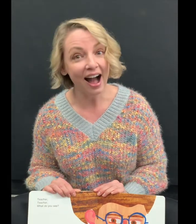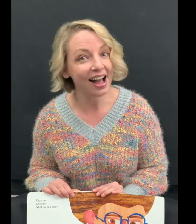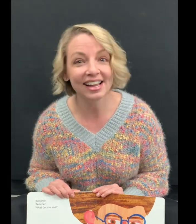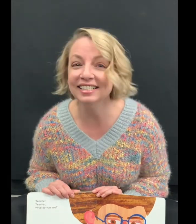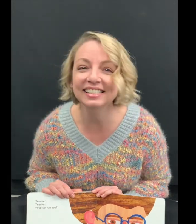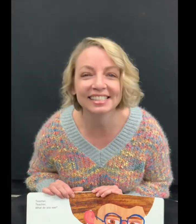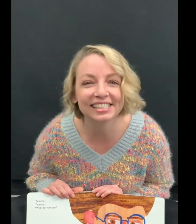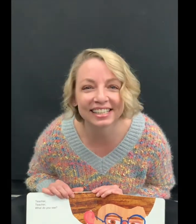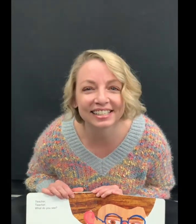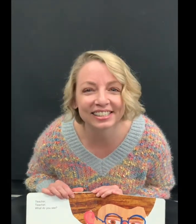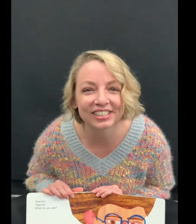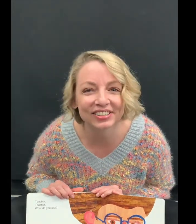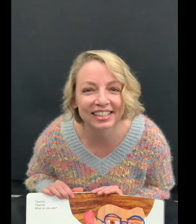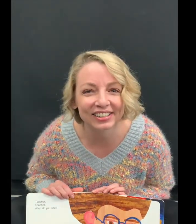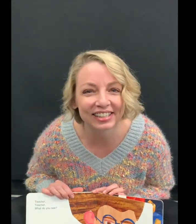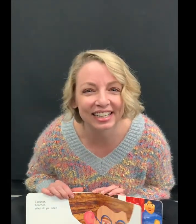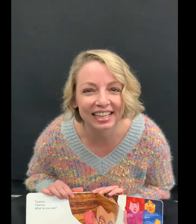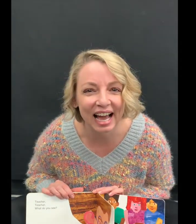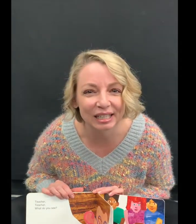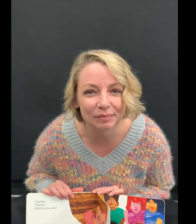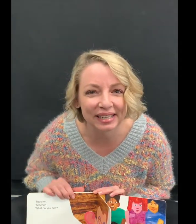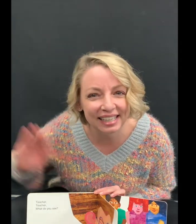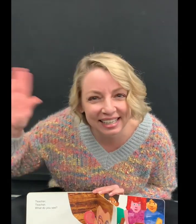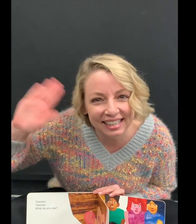I see children looking at me.